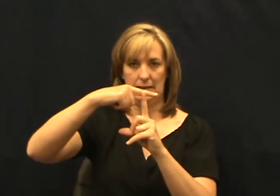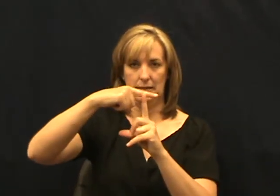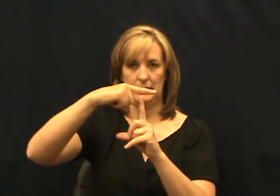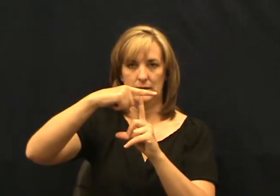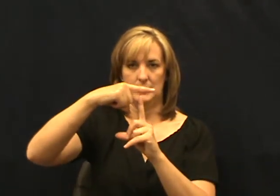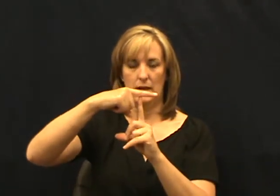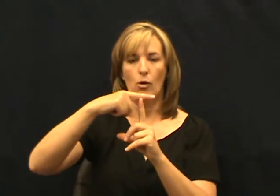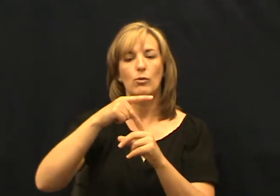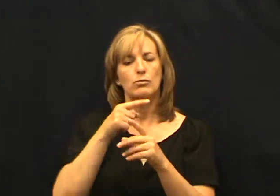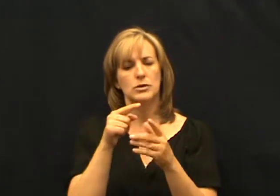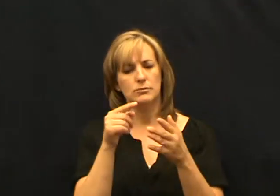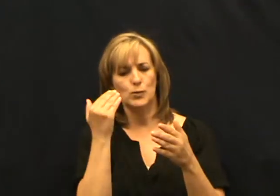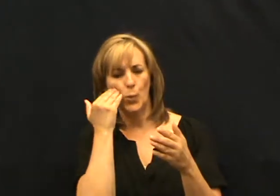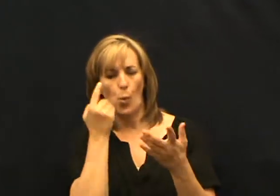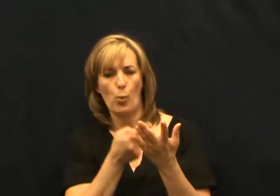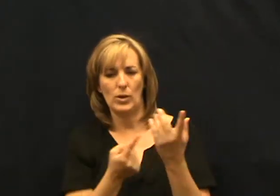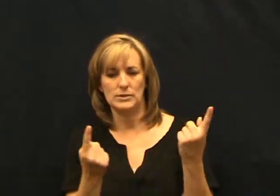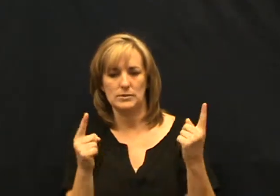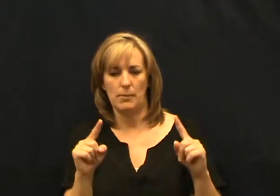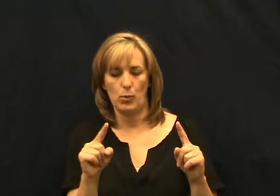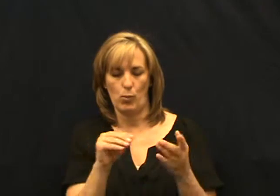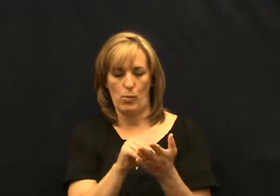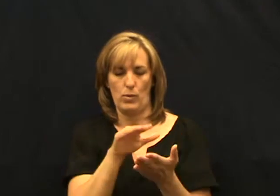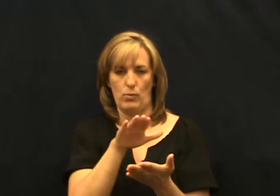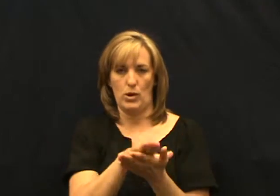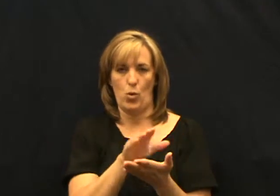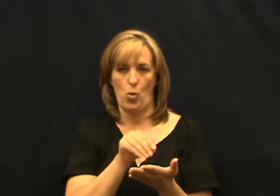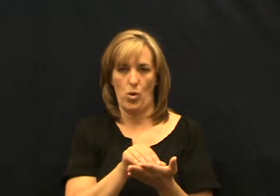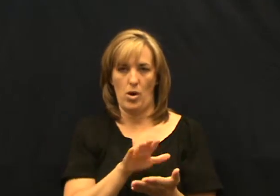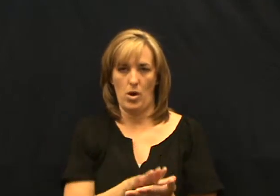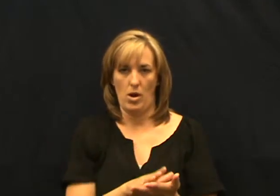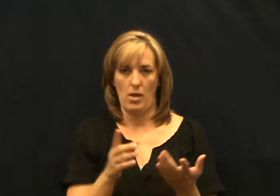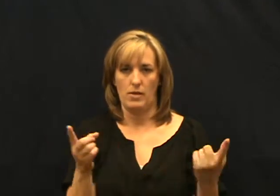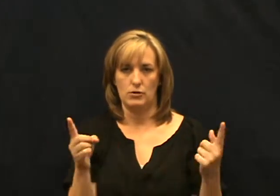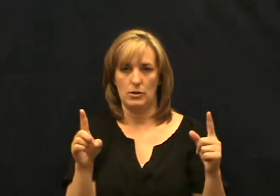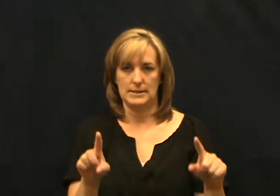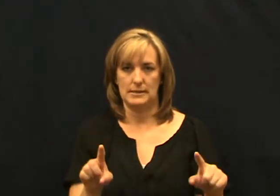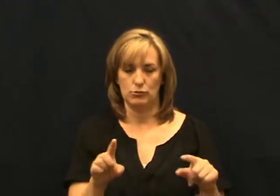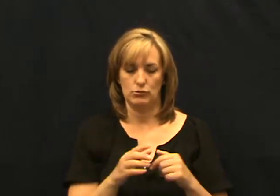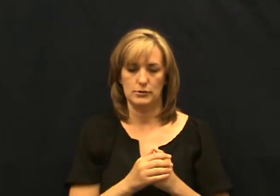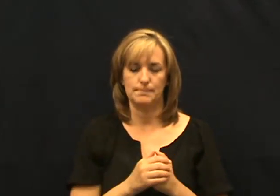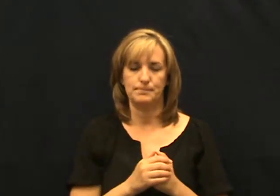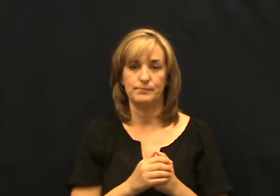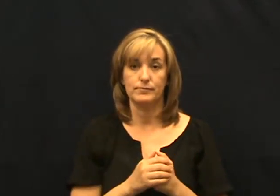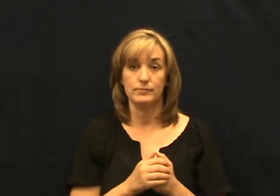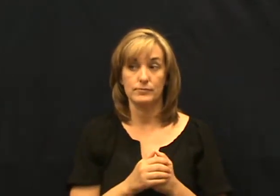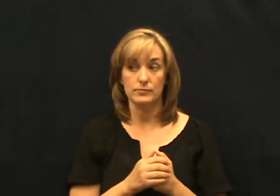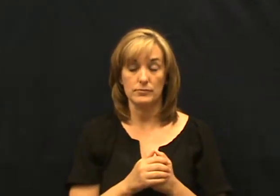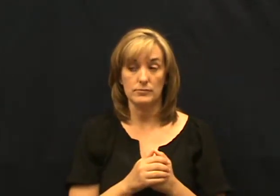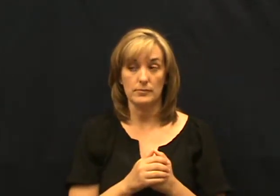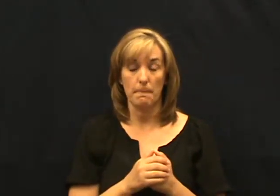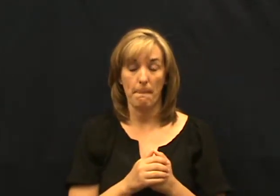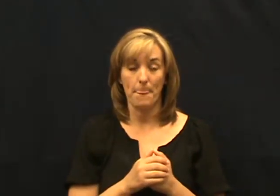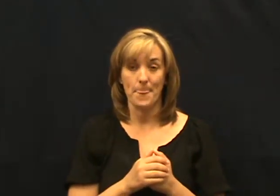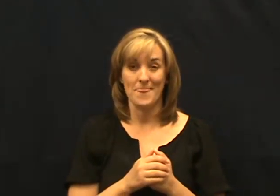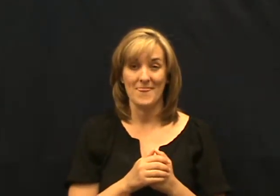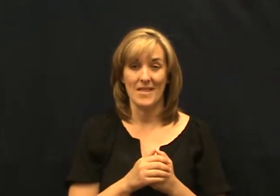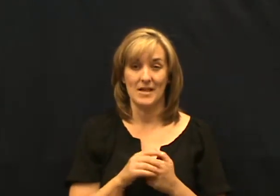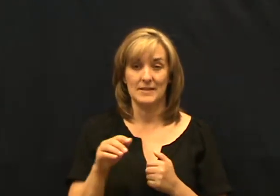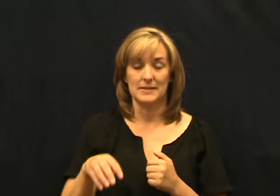doing as we record and analyze our transactions. On this slide, we're going to take a look at a slightly expanded accounting